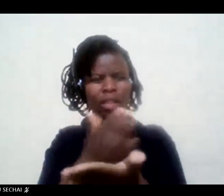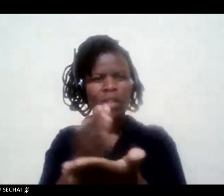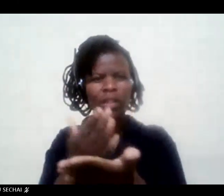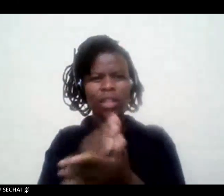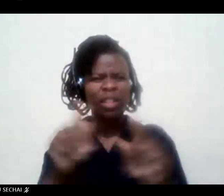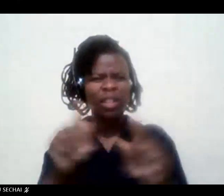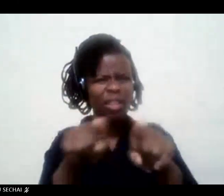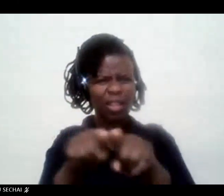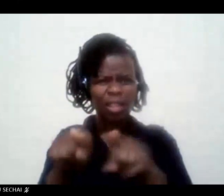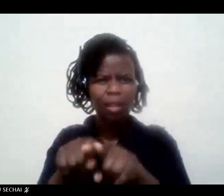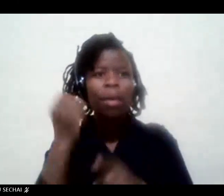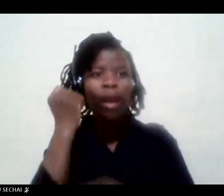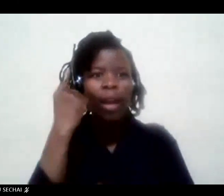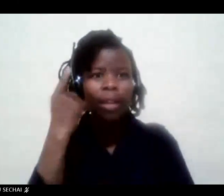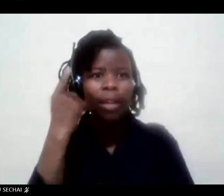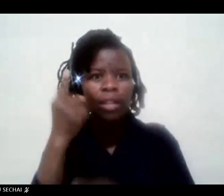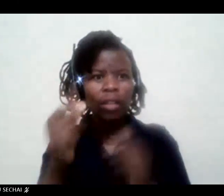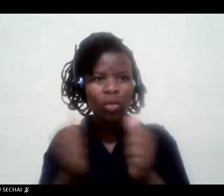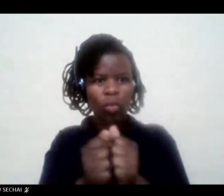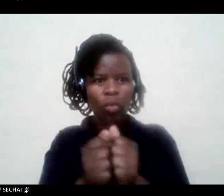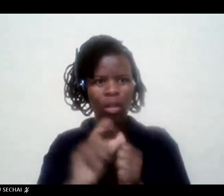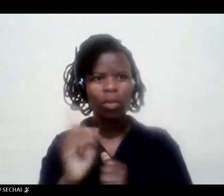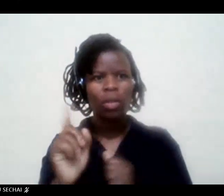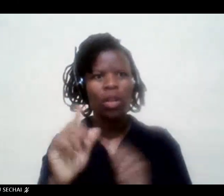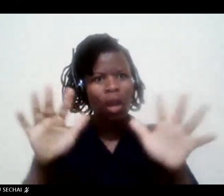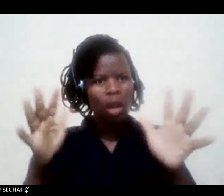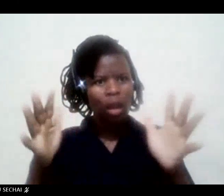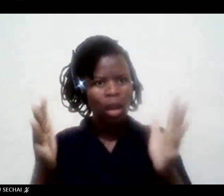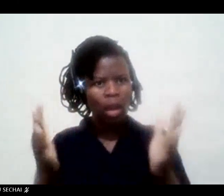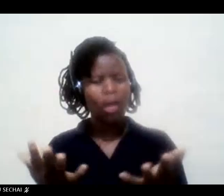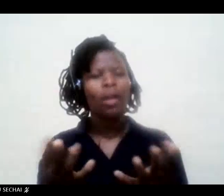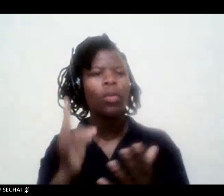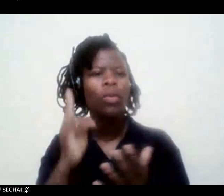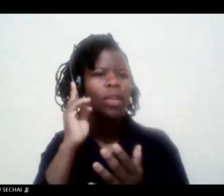with regard to how the deaf